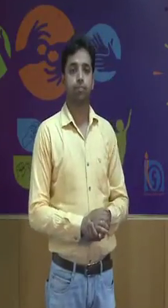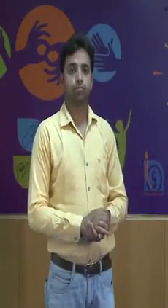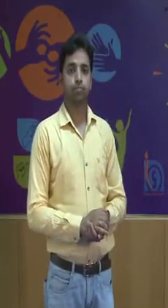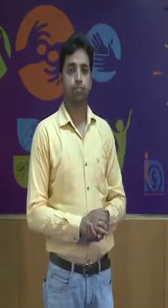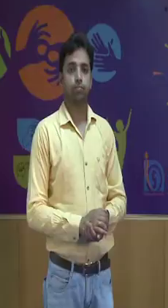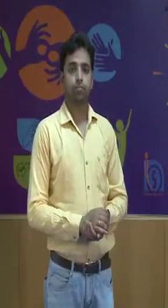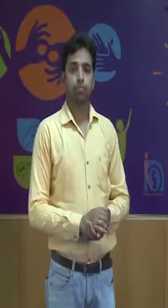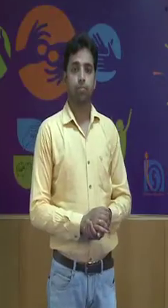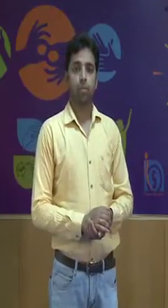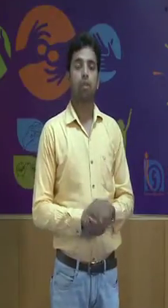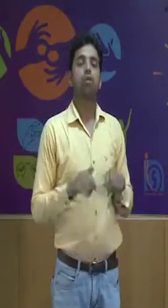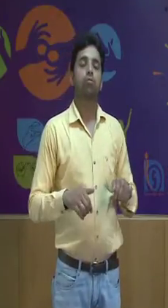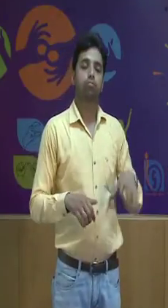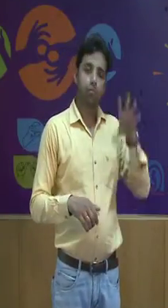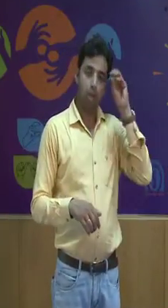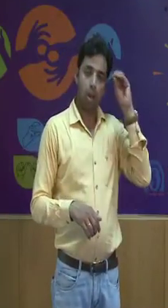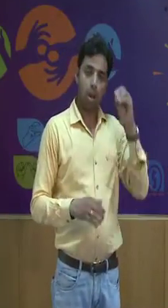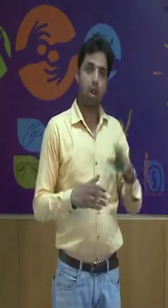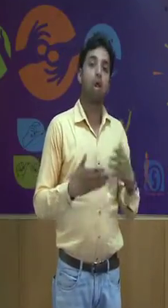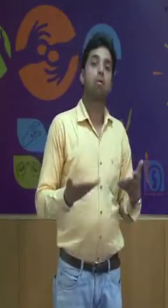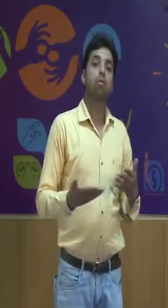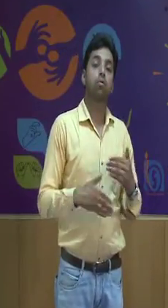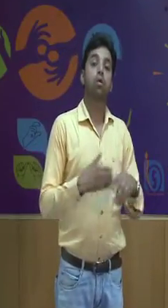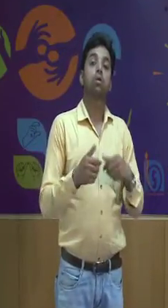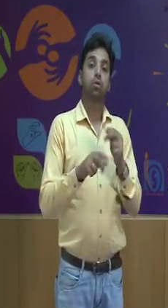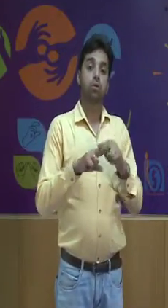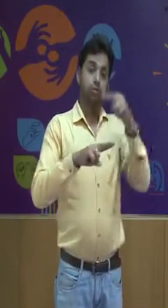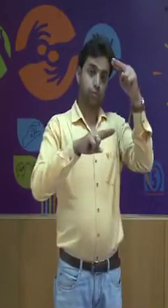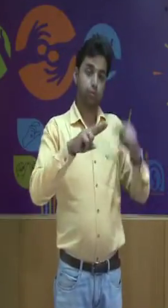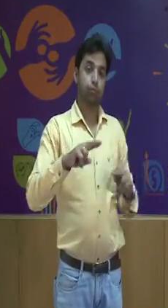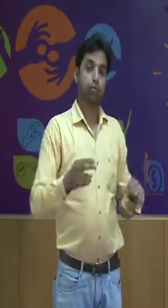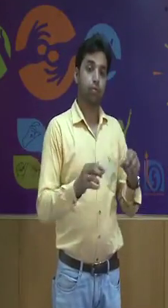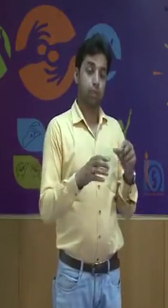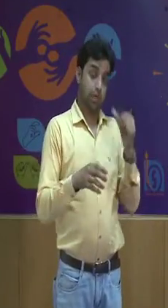Now we will learn about another unique feature of Indian society: